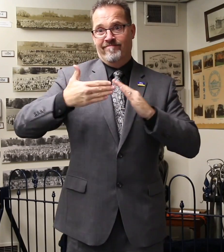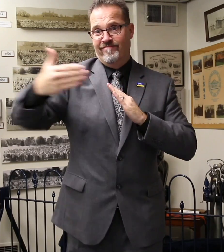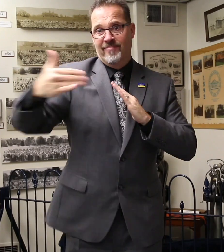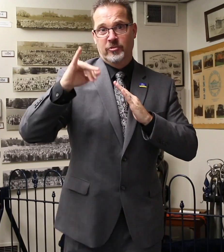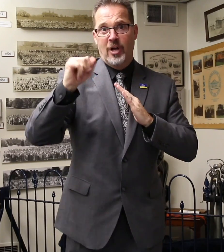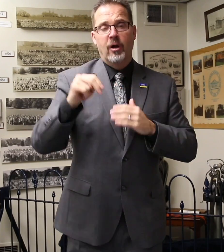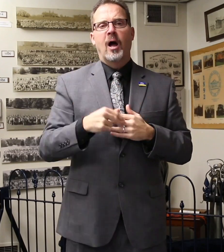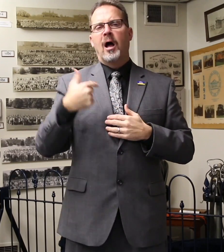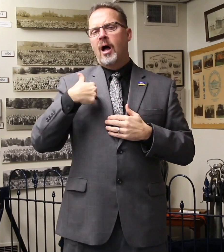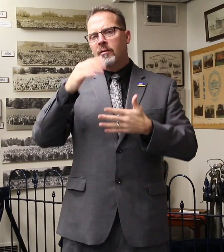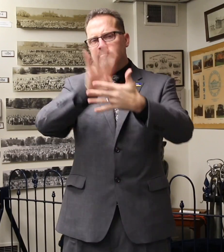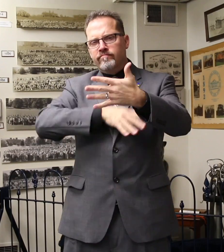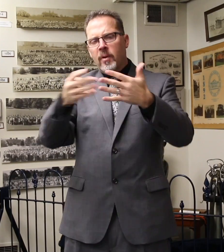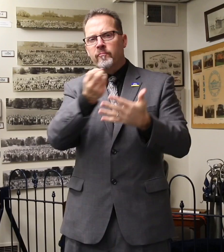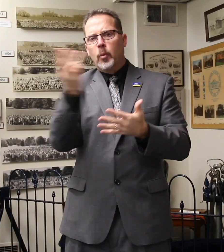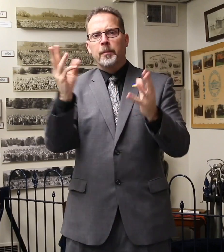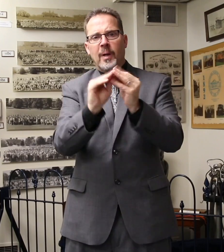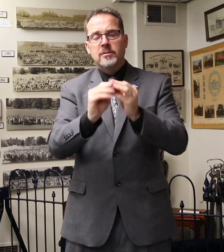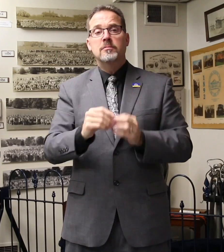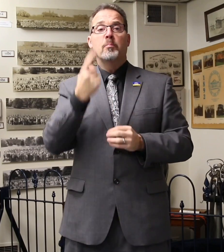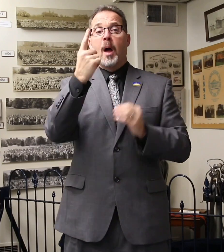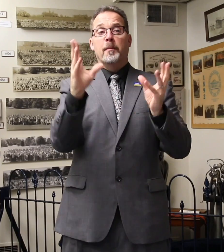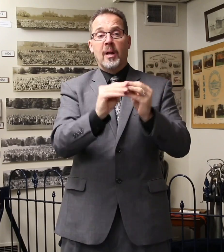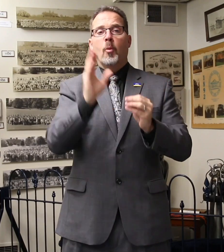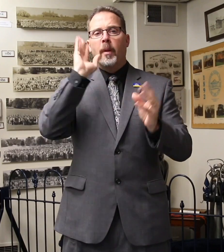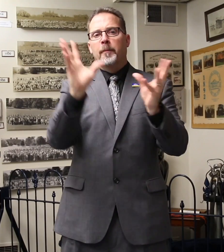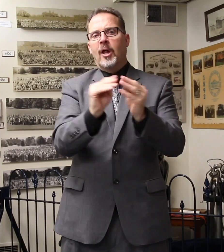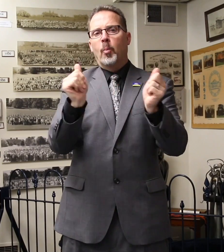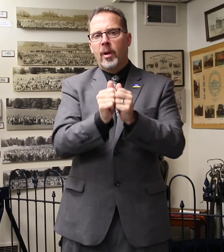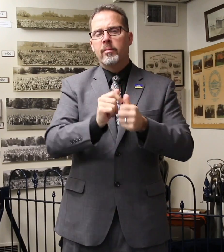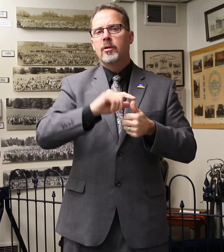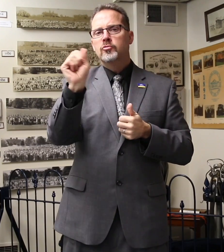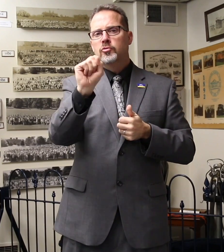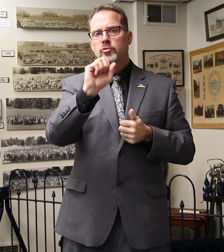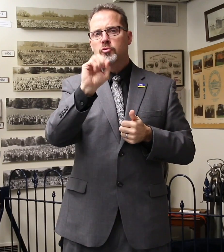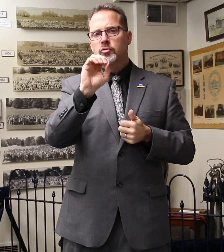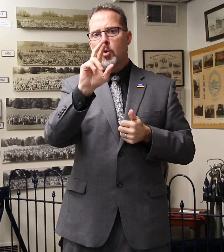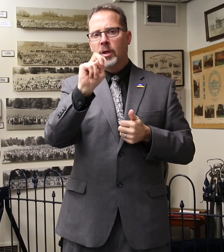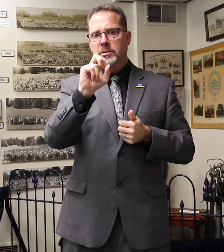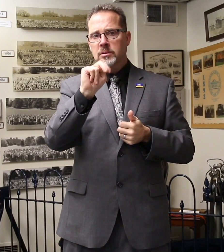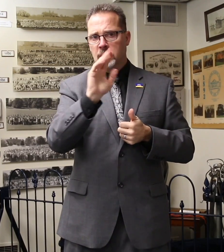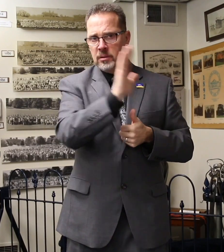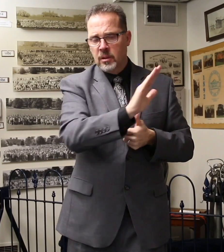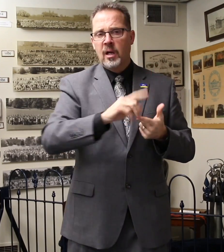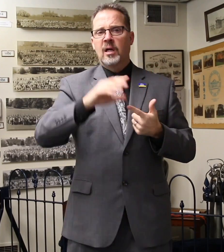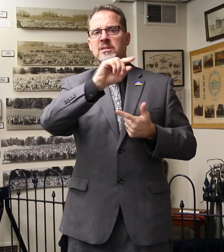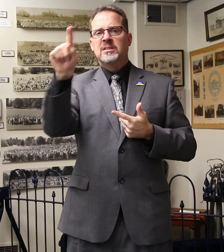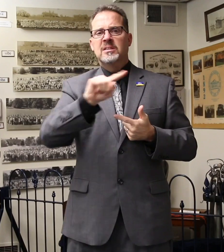In terms of other upcoming events, we have a few meetings scheduled, one of which will be a meeting with Sorensen, and